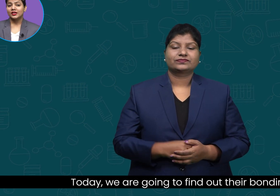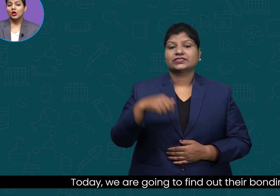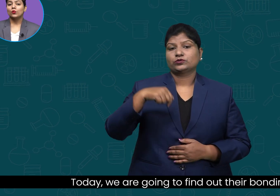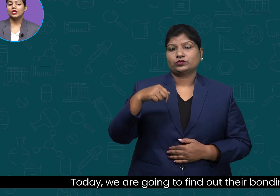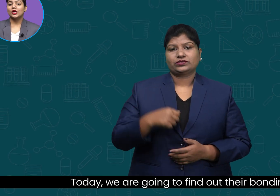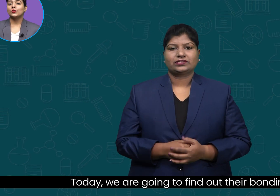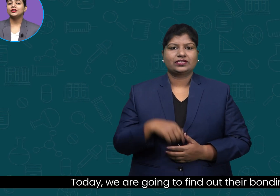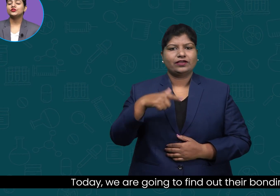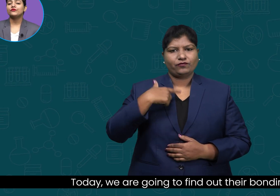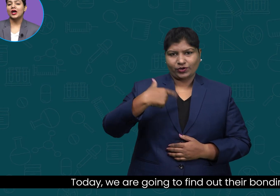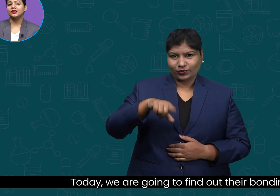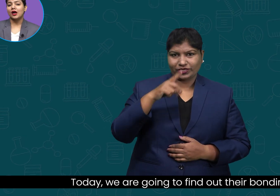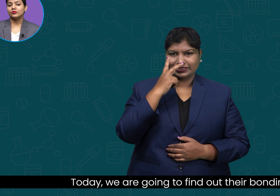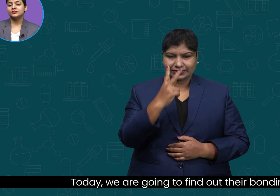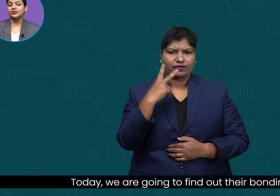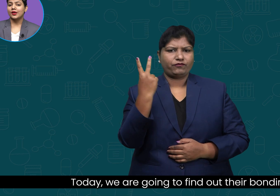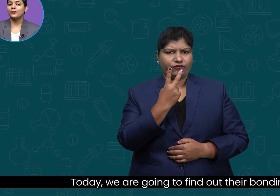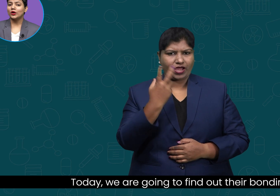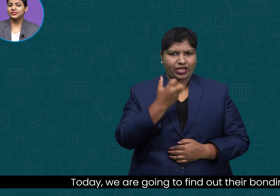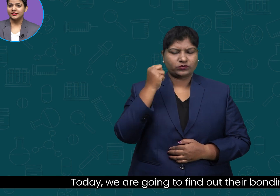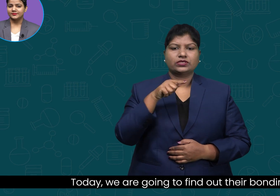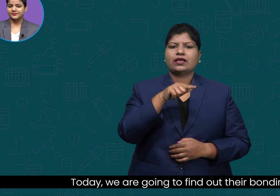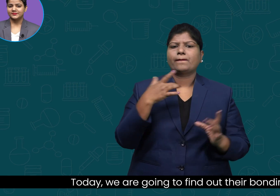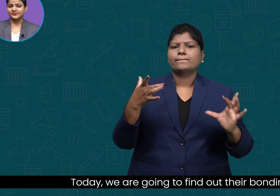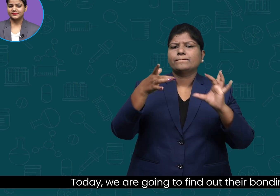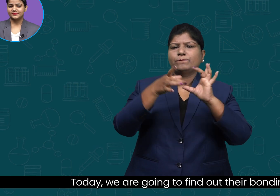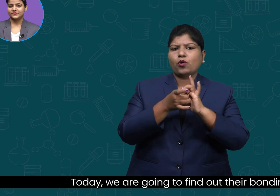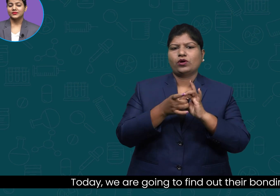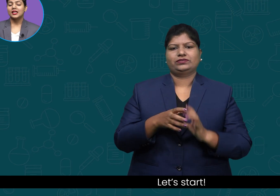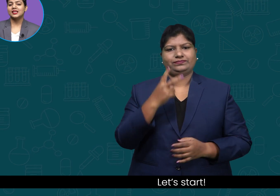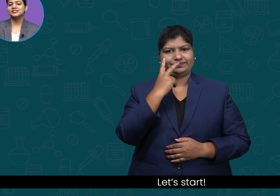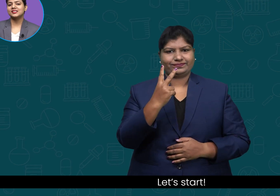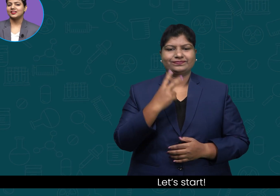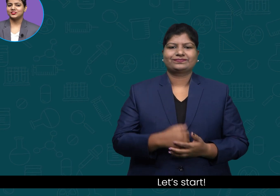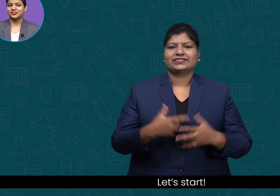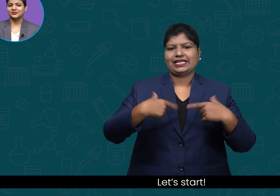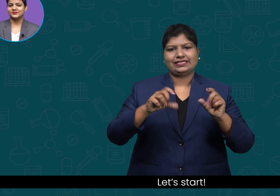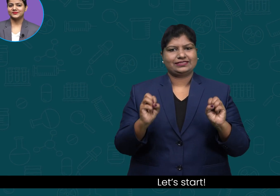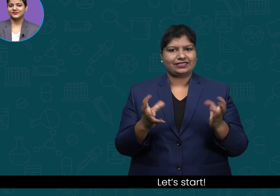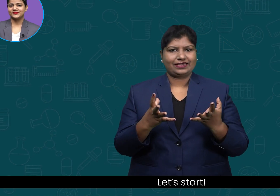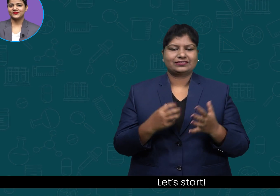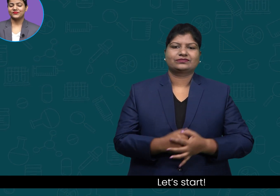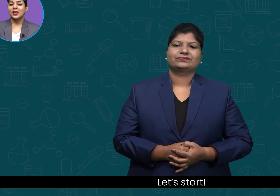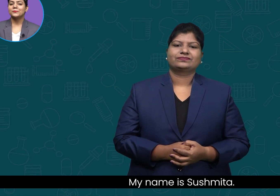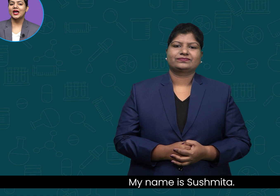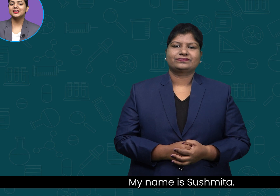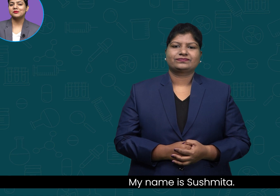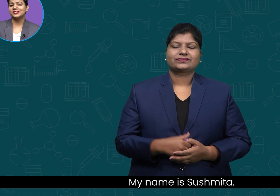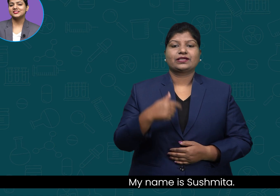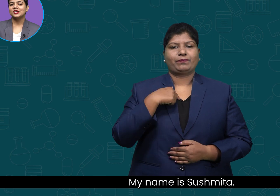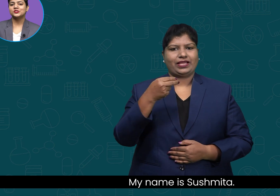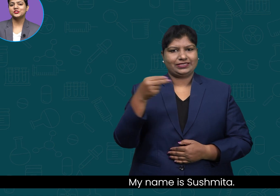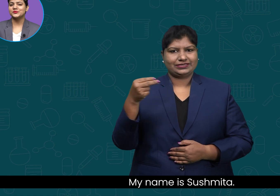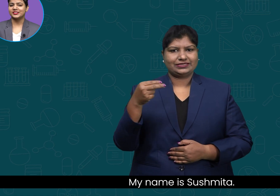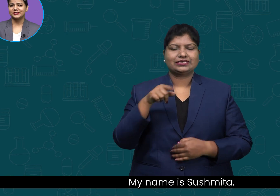Today, we are going to find out their bonding. Let's start. My name